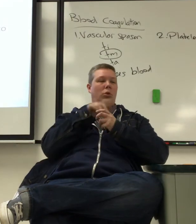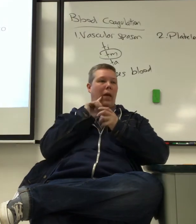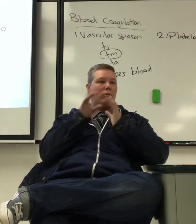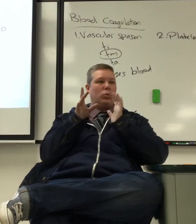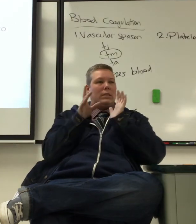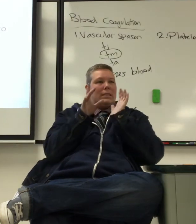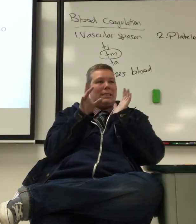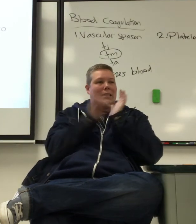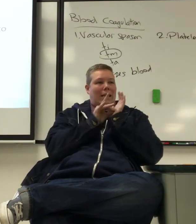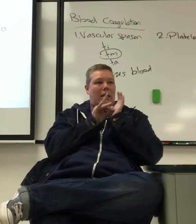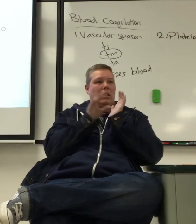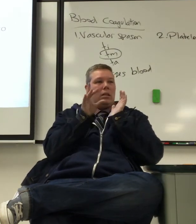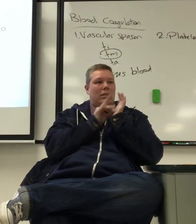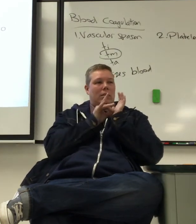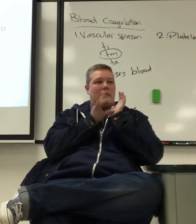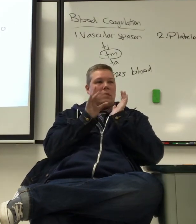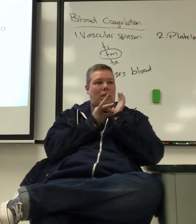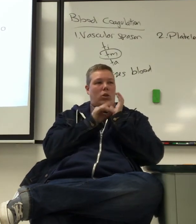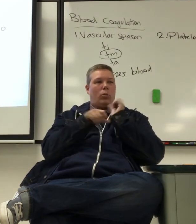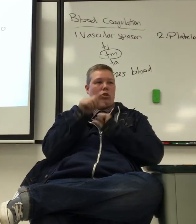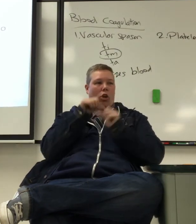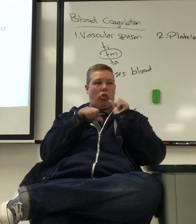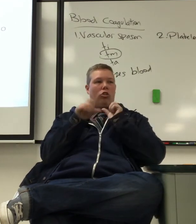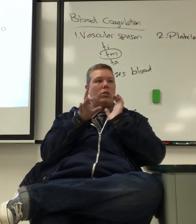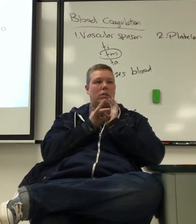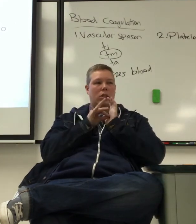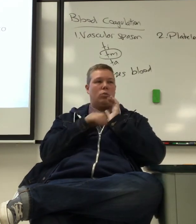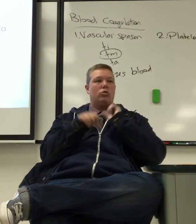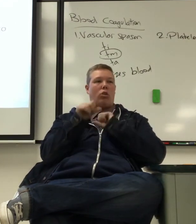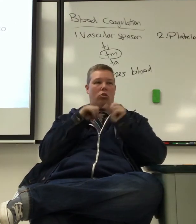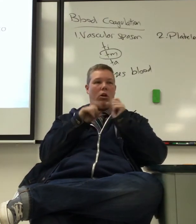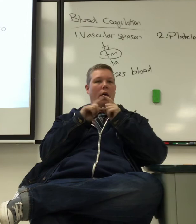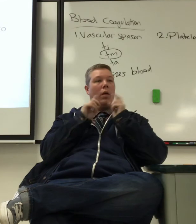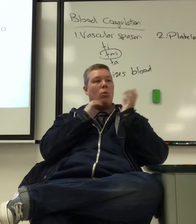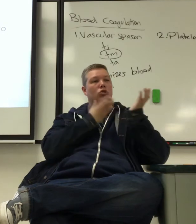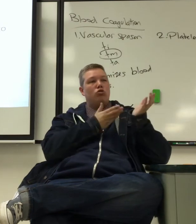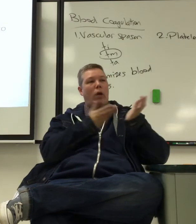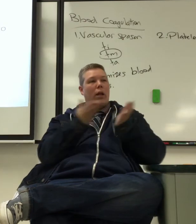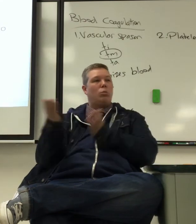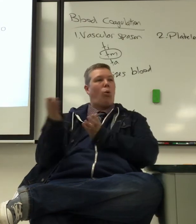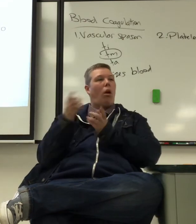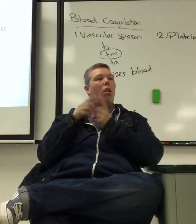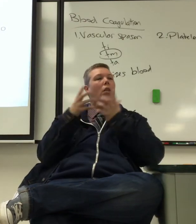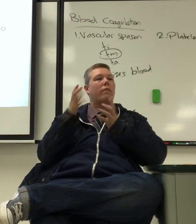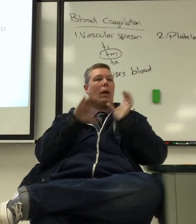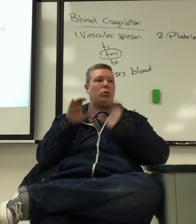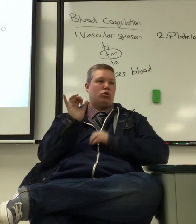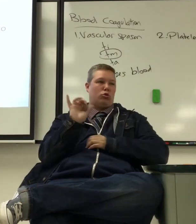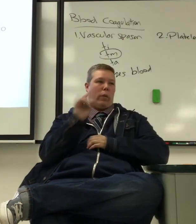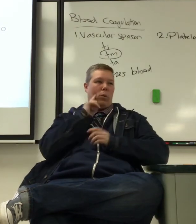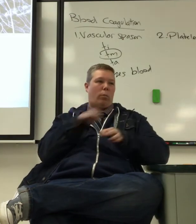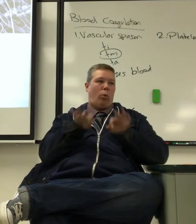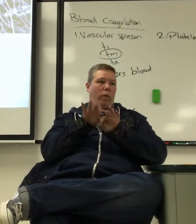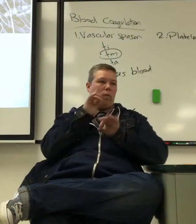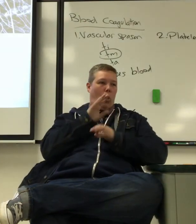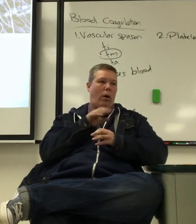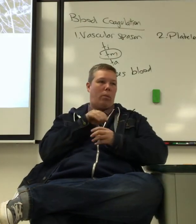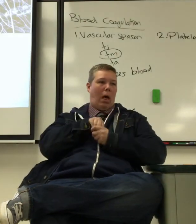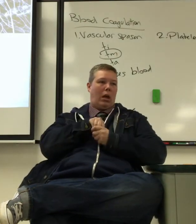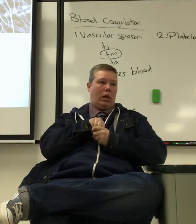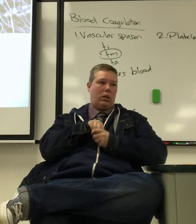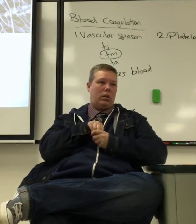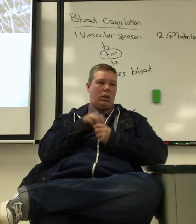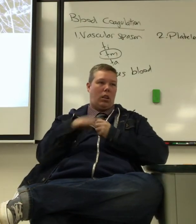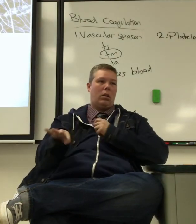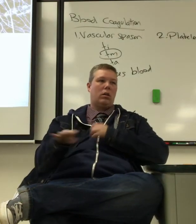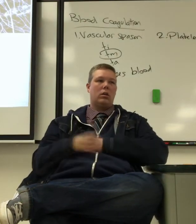of adherent capability. They also transport a lot of chemicals important for this process. So here's a picture